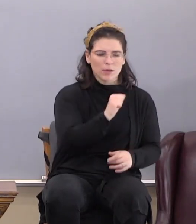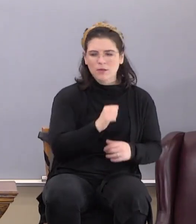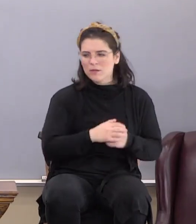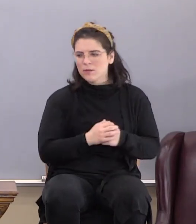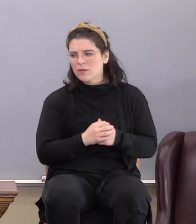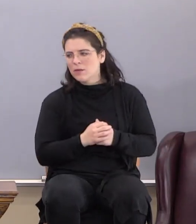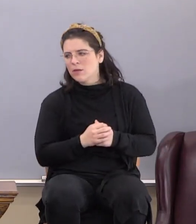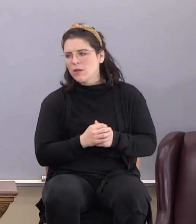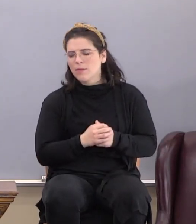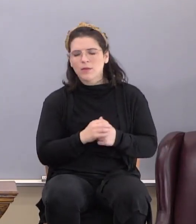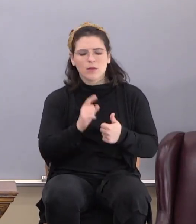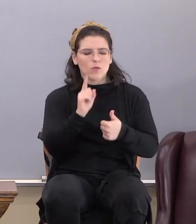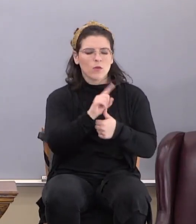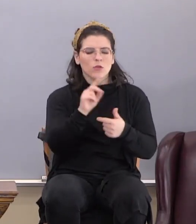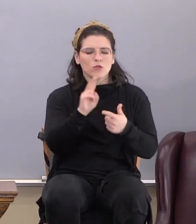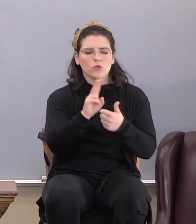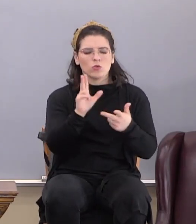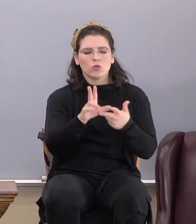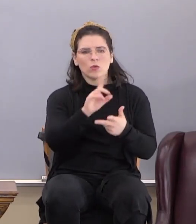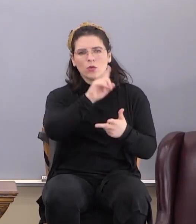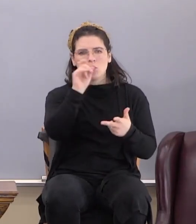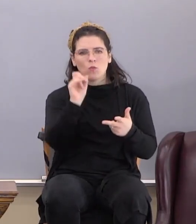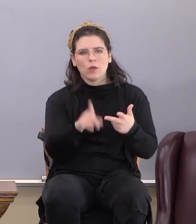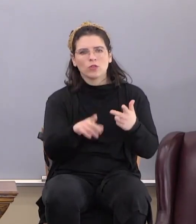we're going to ask three questions, okay?